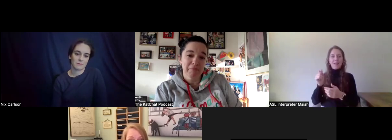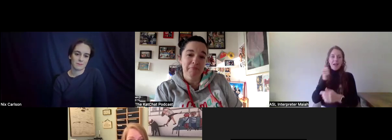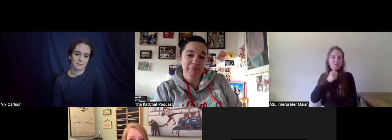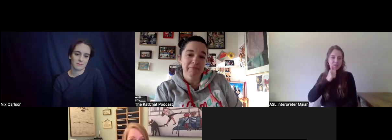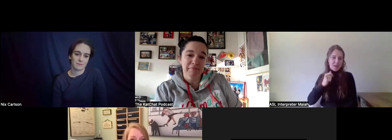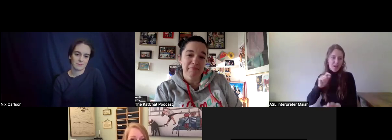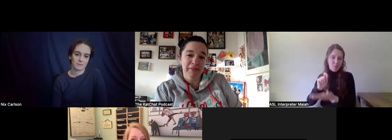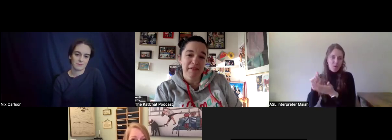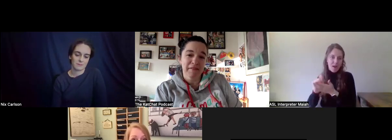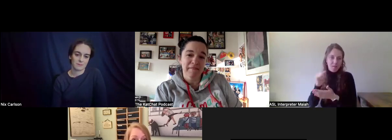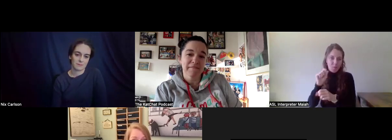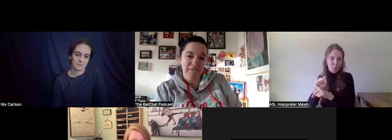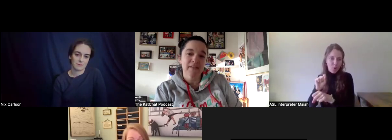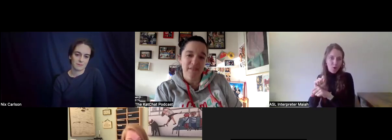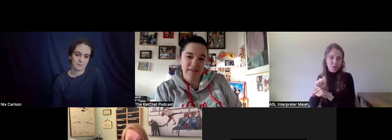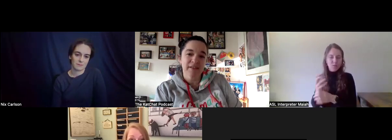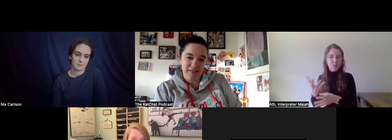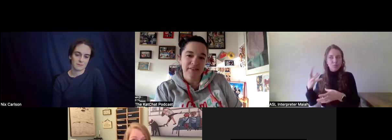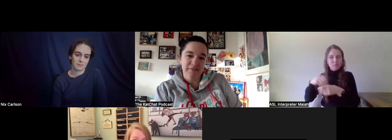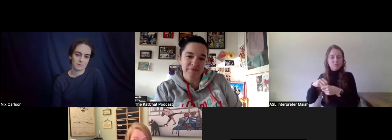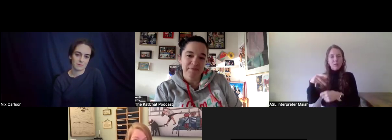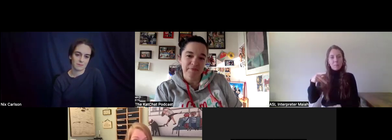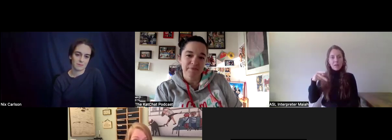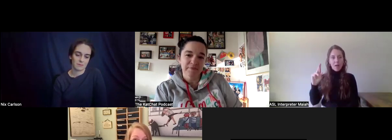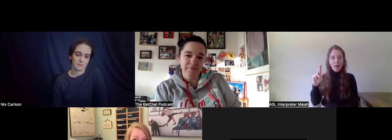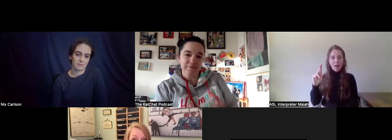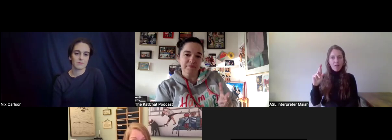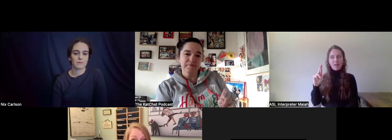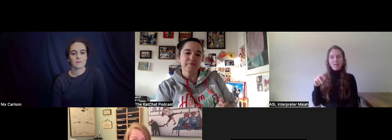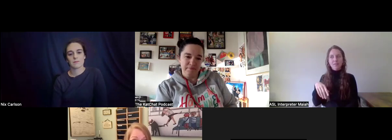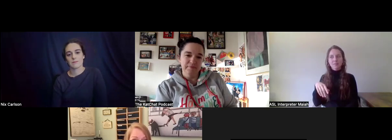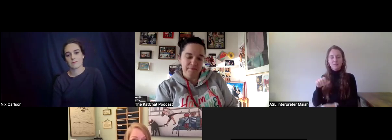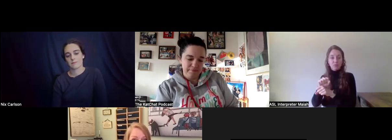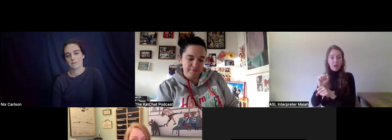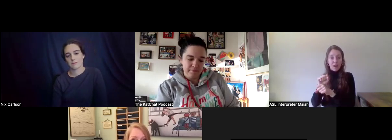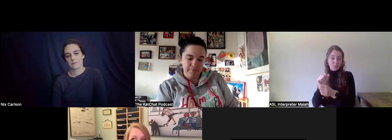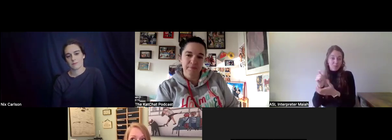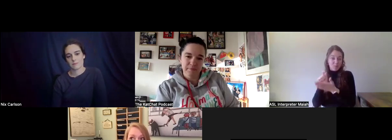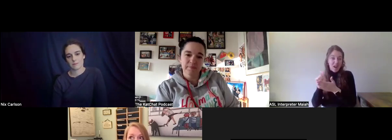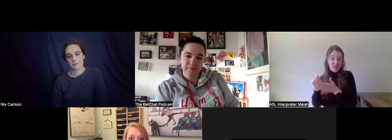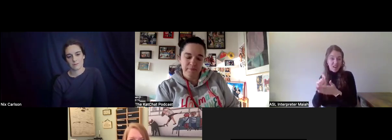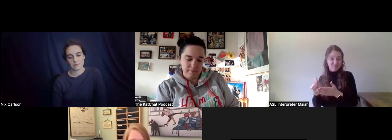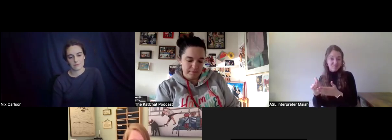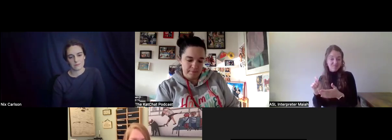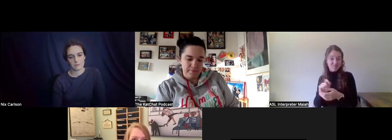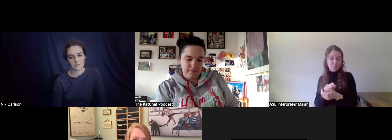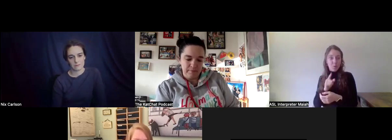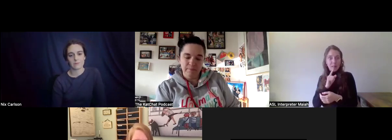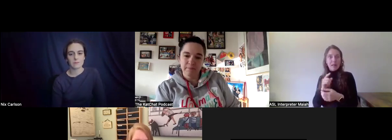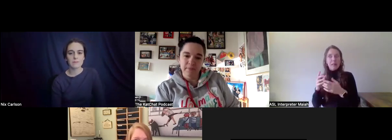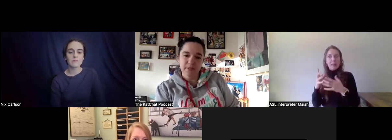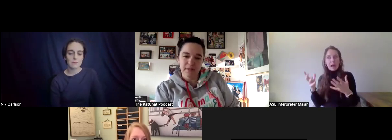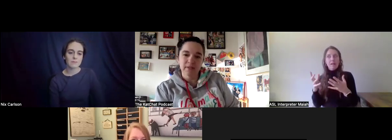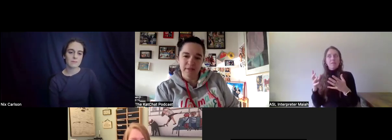public relations job, a corporate communications job is writing. So it's a lot of messaging and